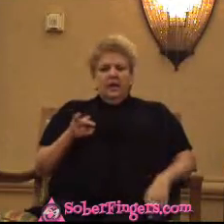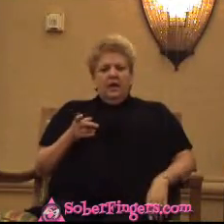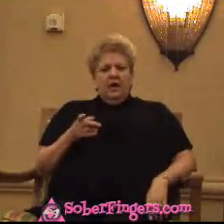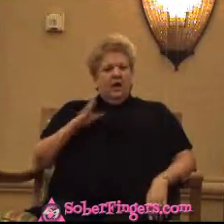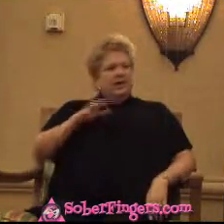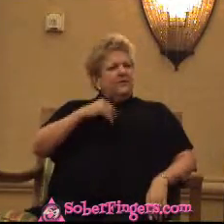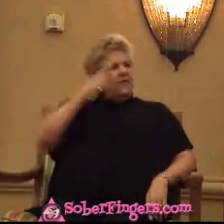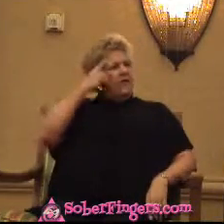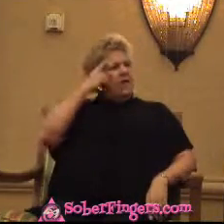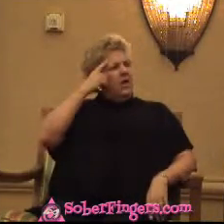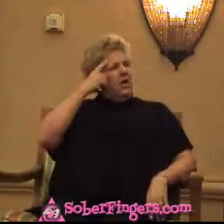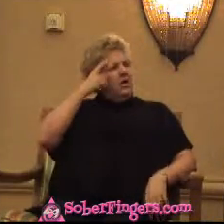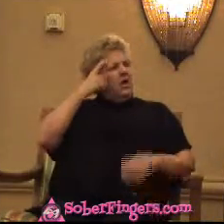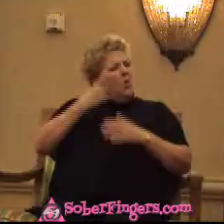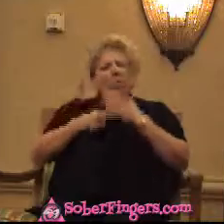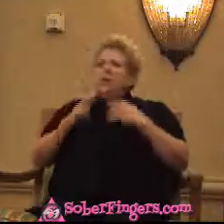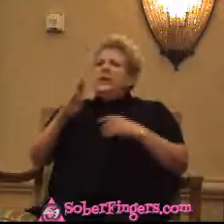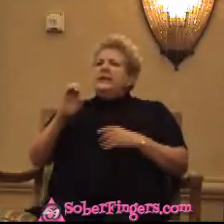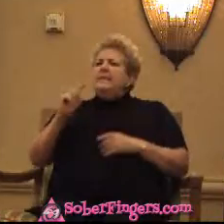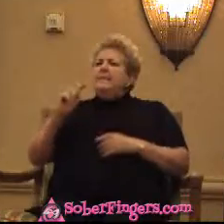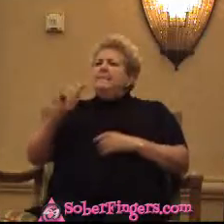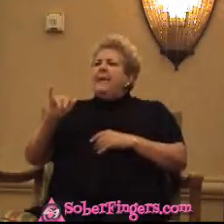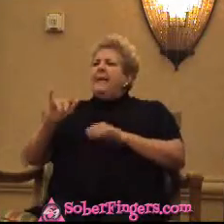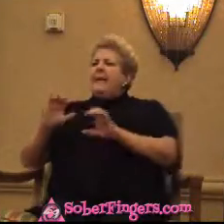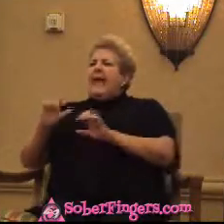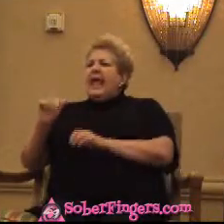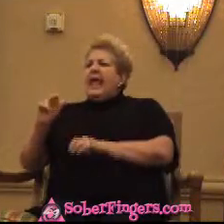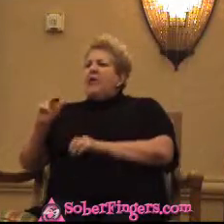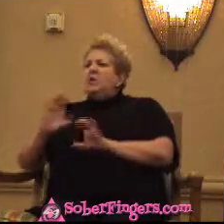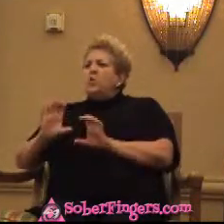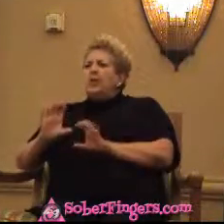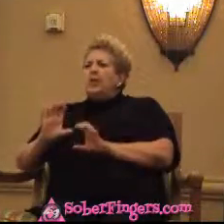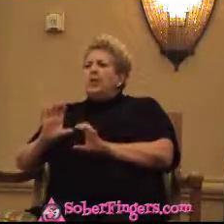wonder what Betty Ann's doing. Thought never crossed my mind, not once.